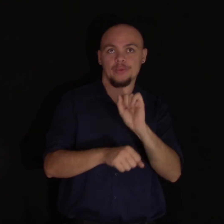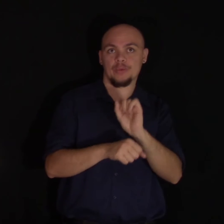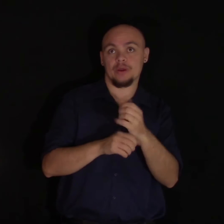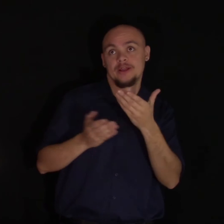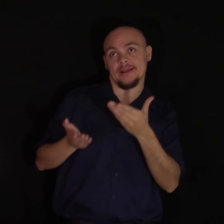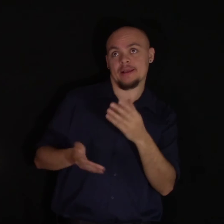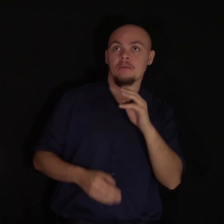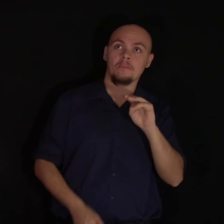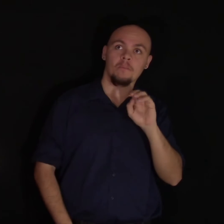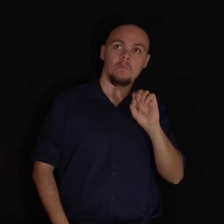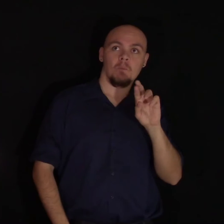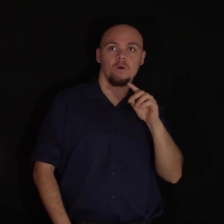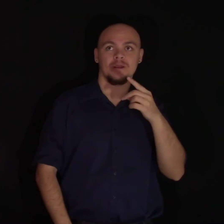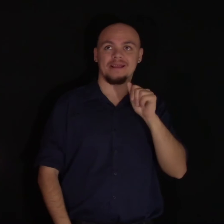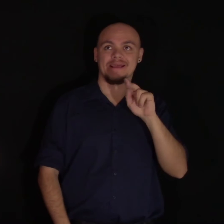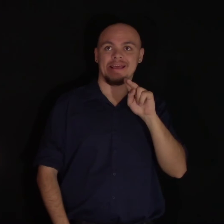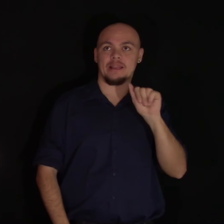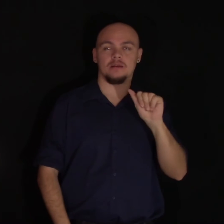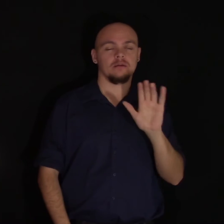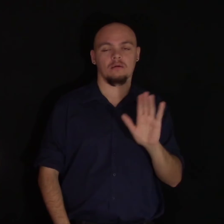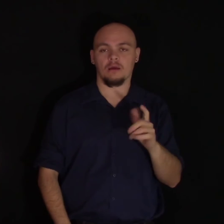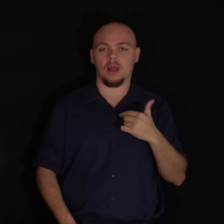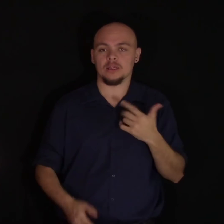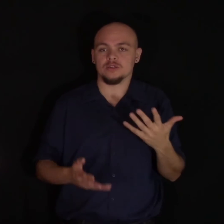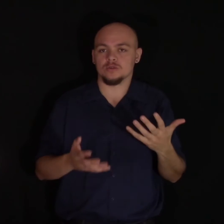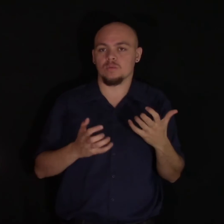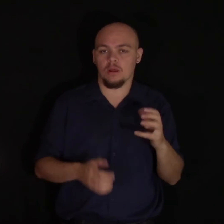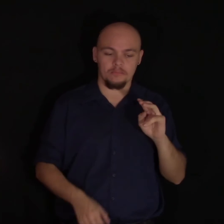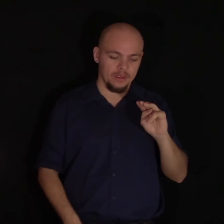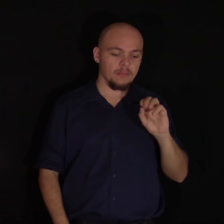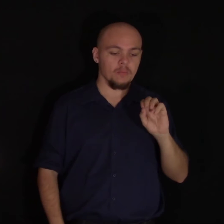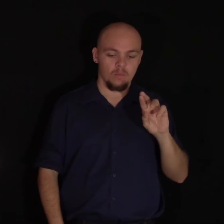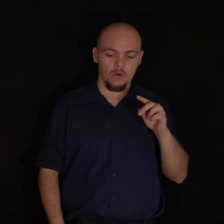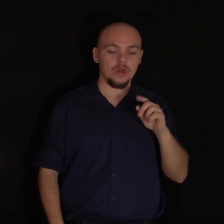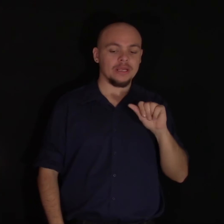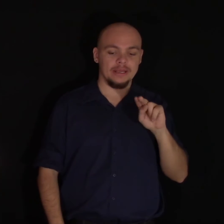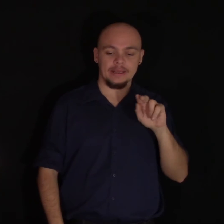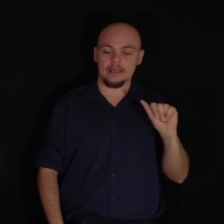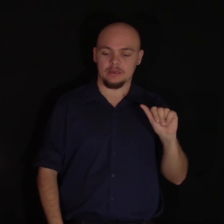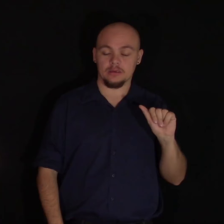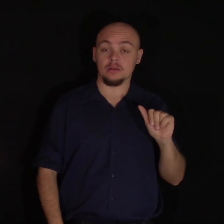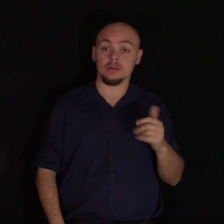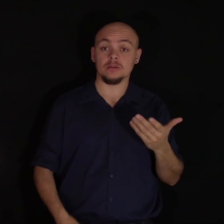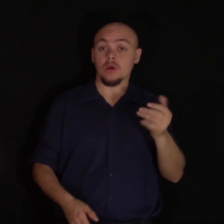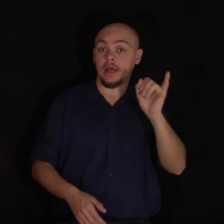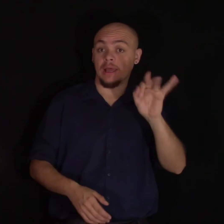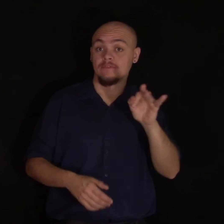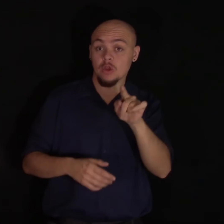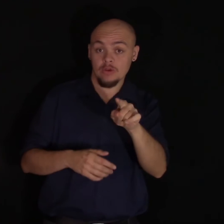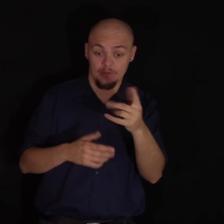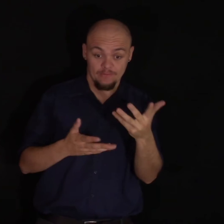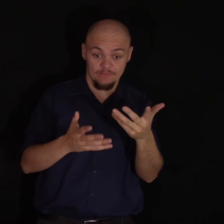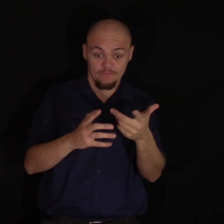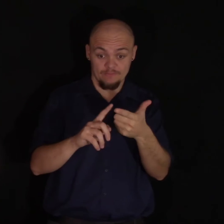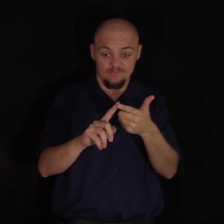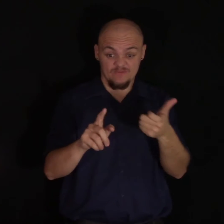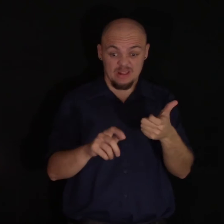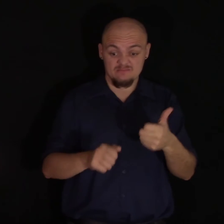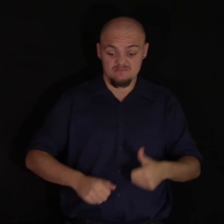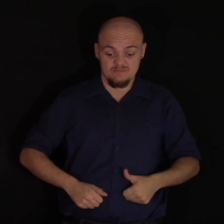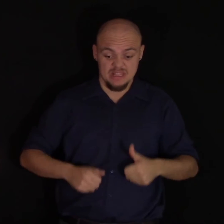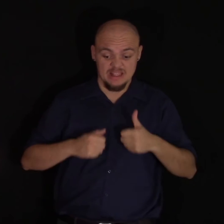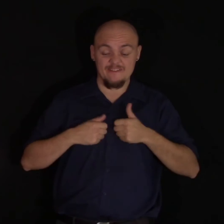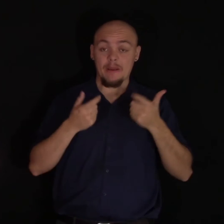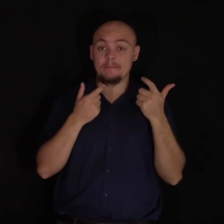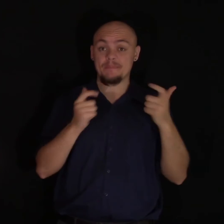Morgana. For those of you from large metropolitan areas, this may not seem like a big deal to you. It may